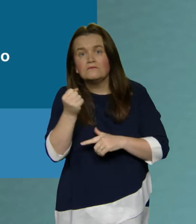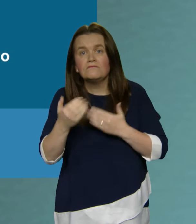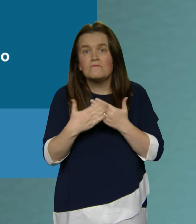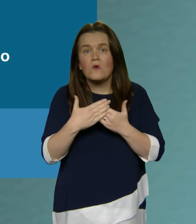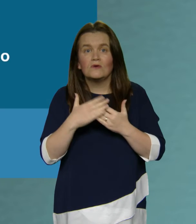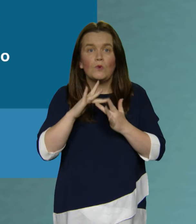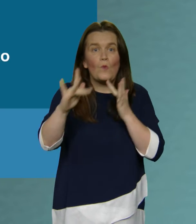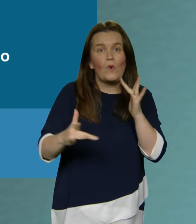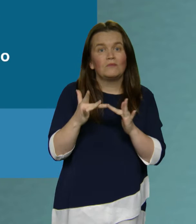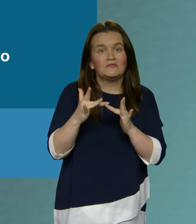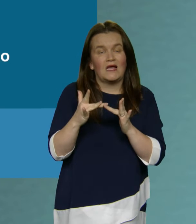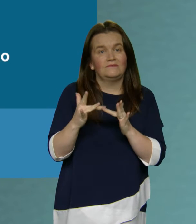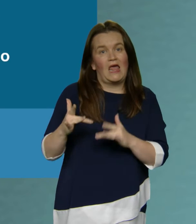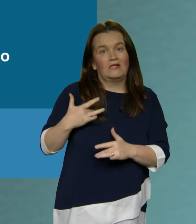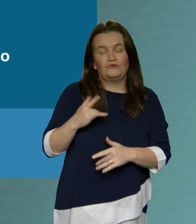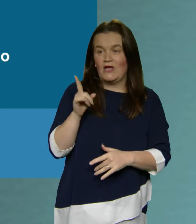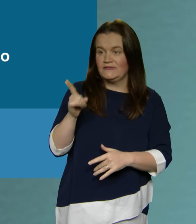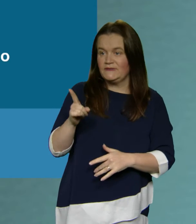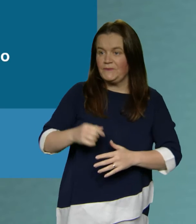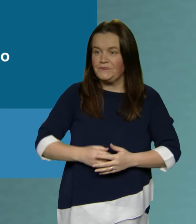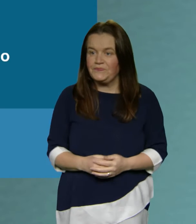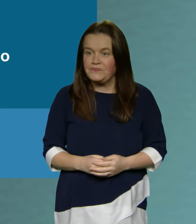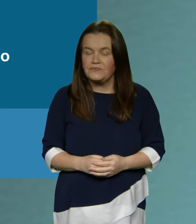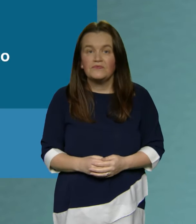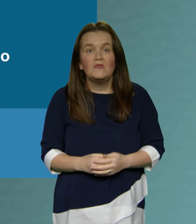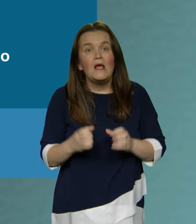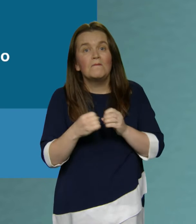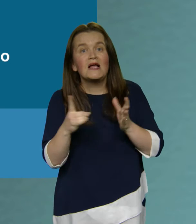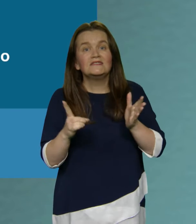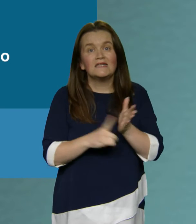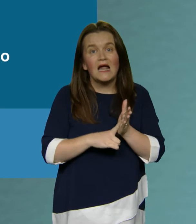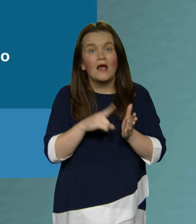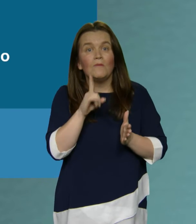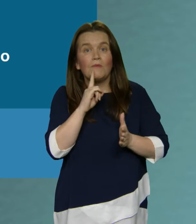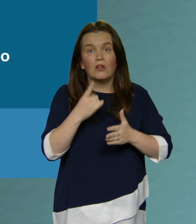www.allourrightsinlaw.scot. BSL users can send us a video submission to